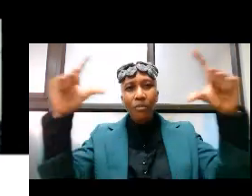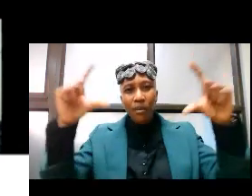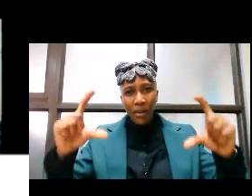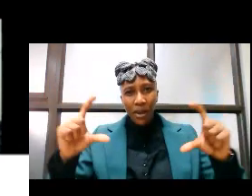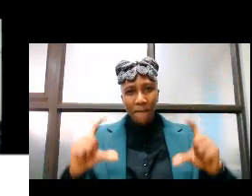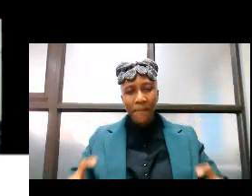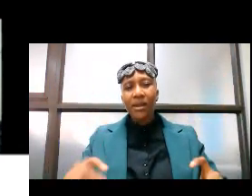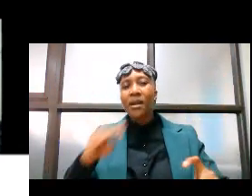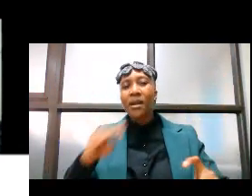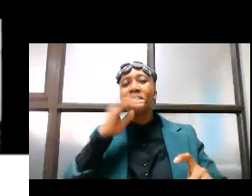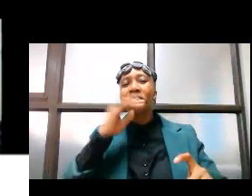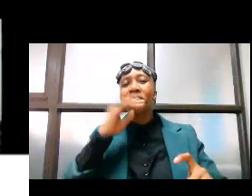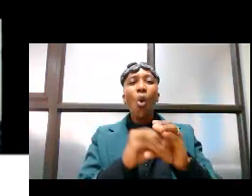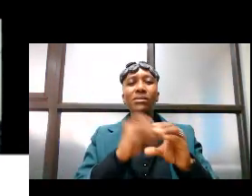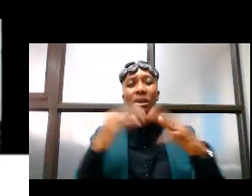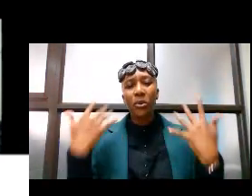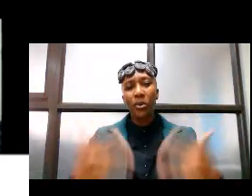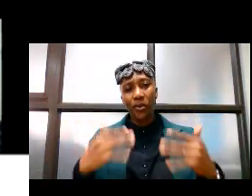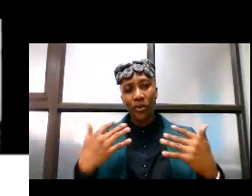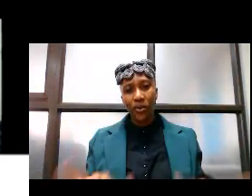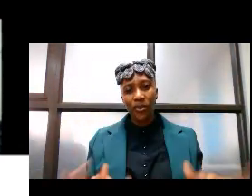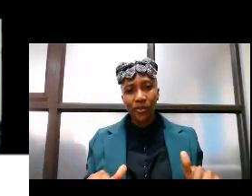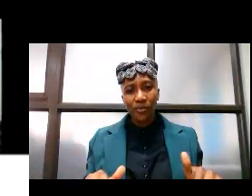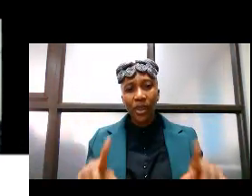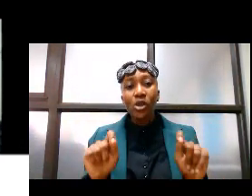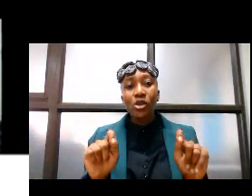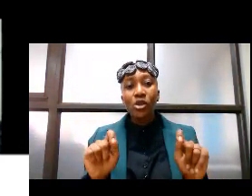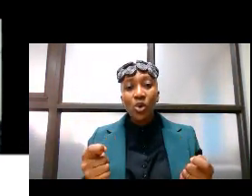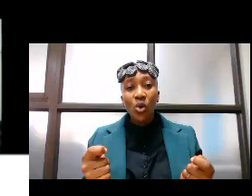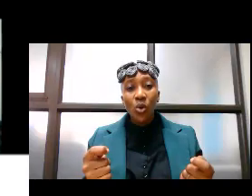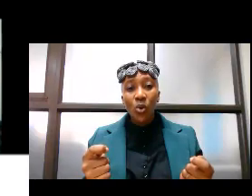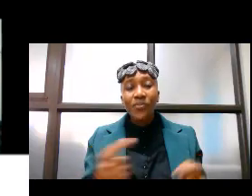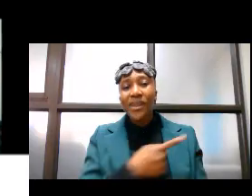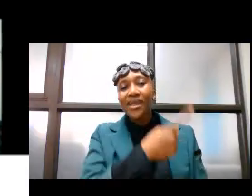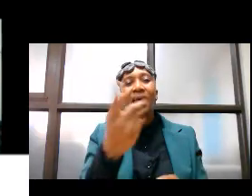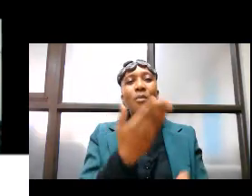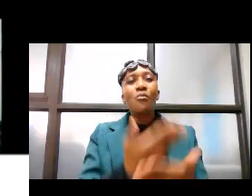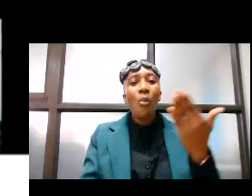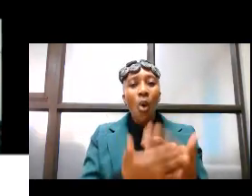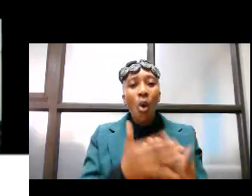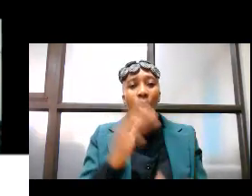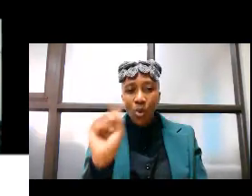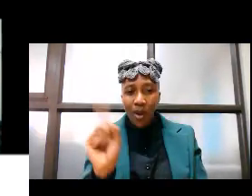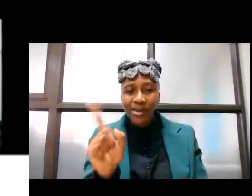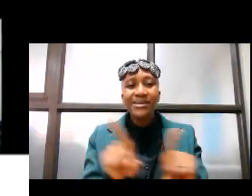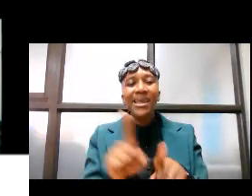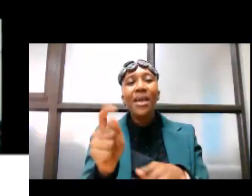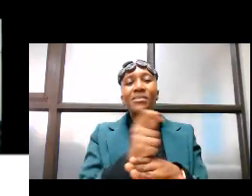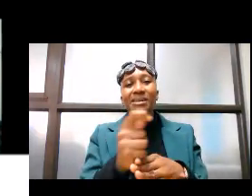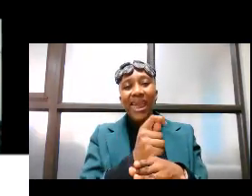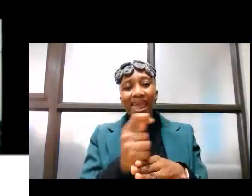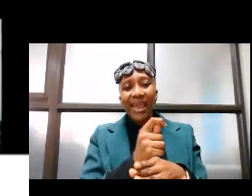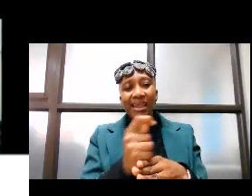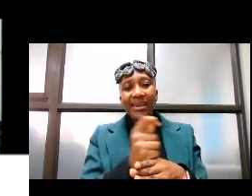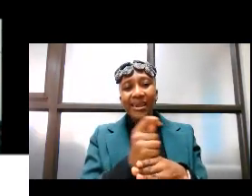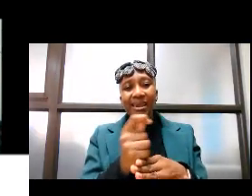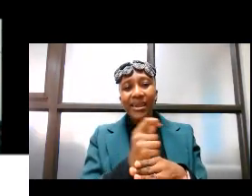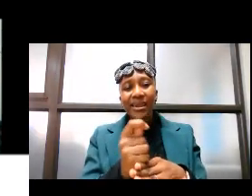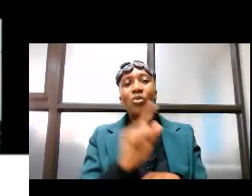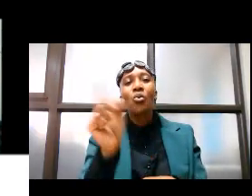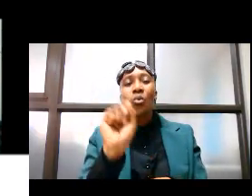And what they propose, and in the training that they do, what they